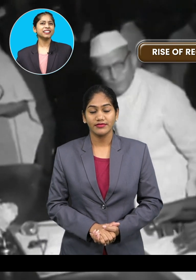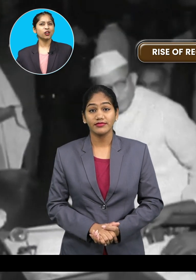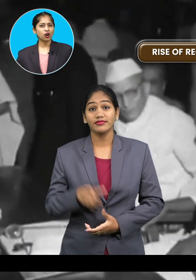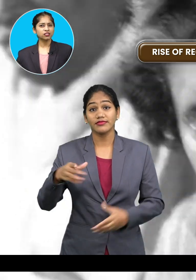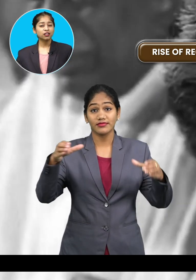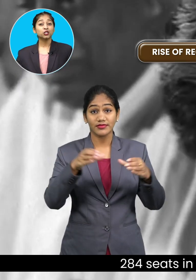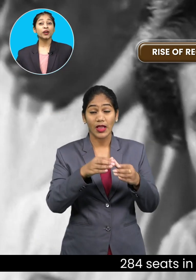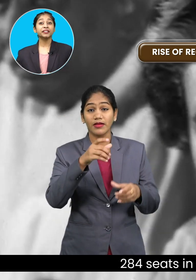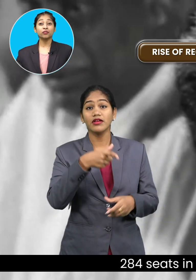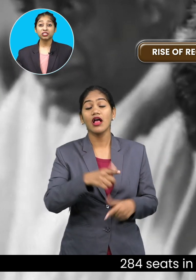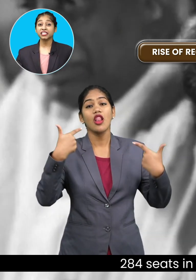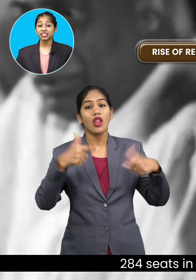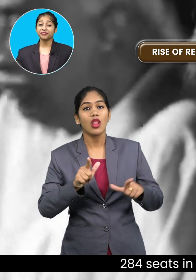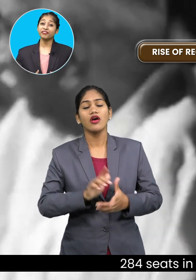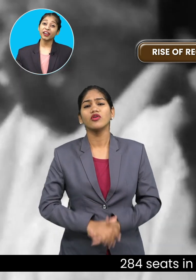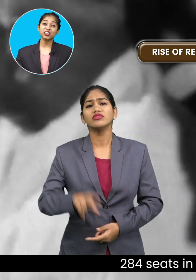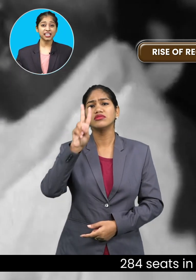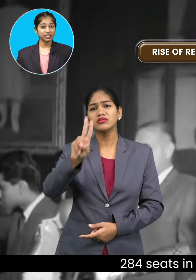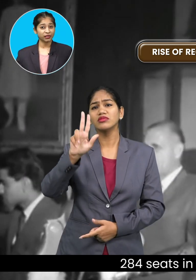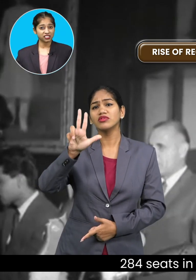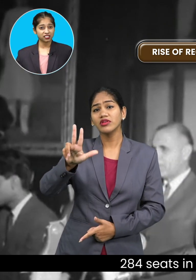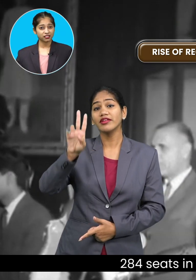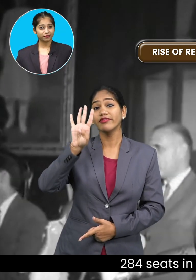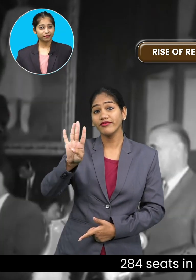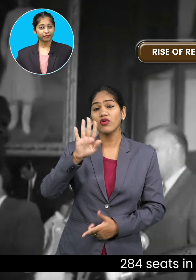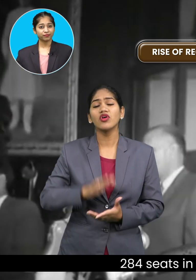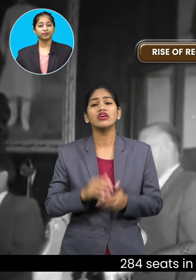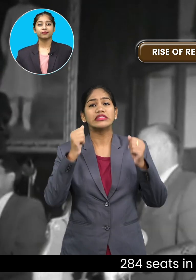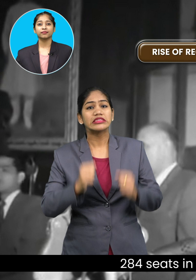The party lost 284 seats in various assemblies.